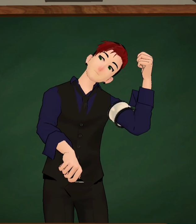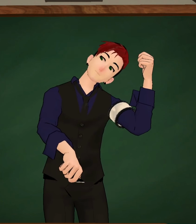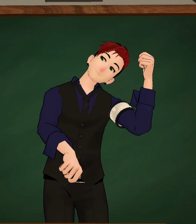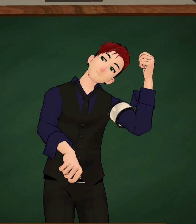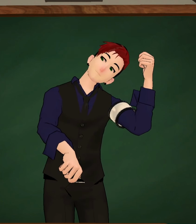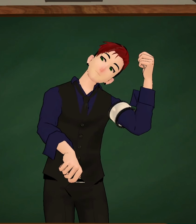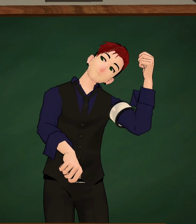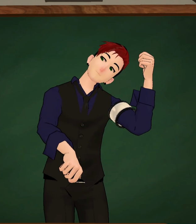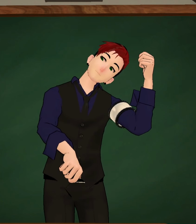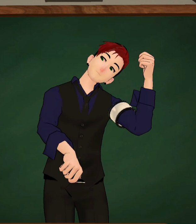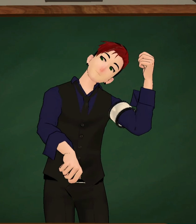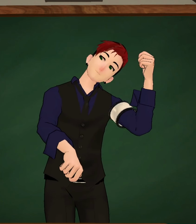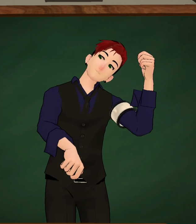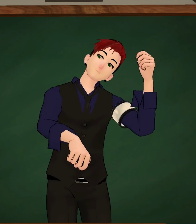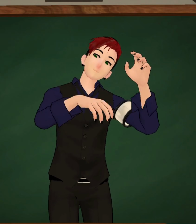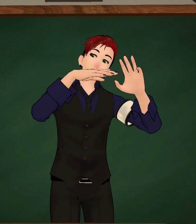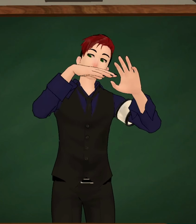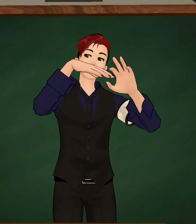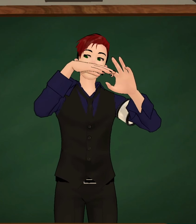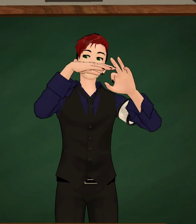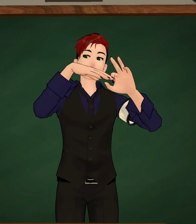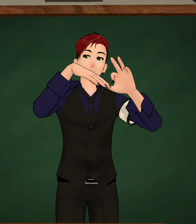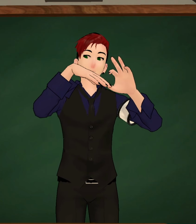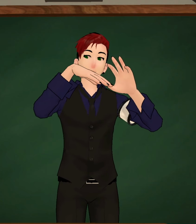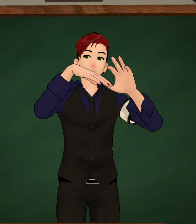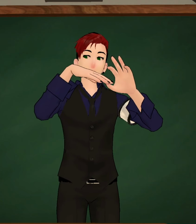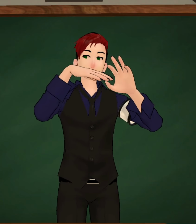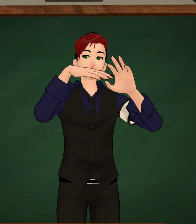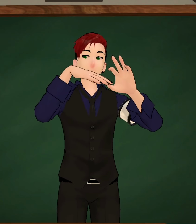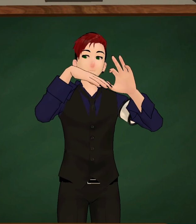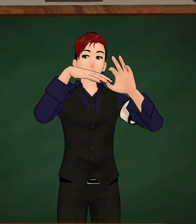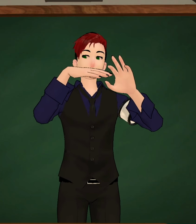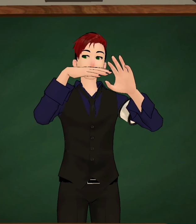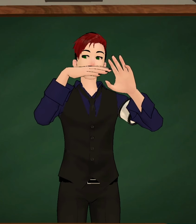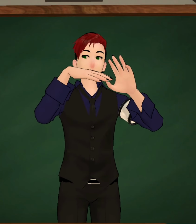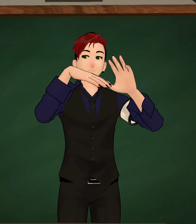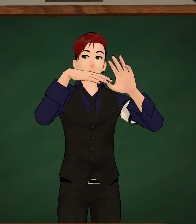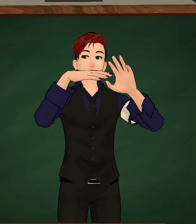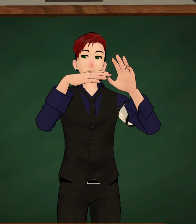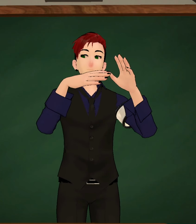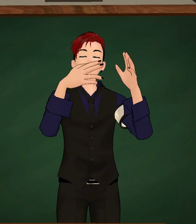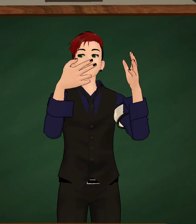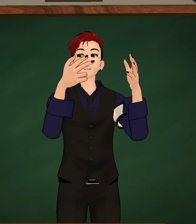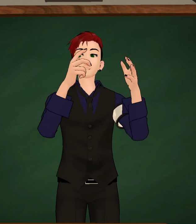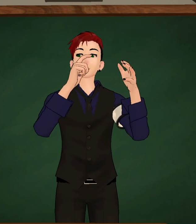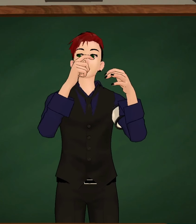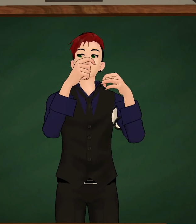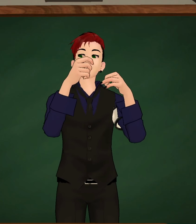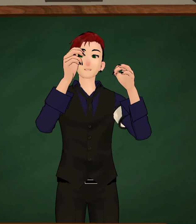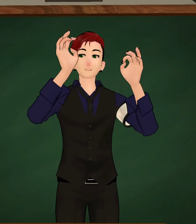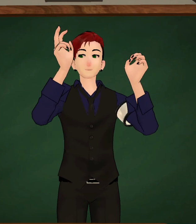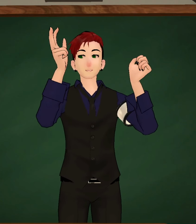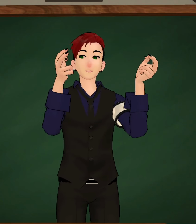Blabbermouth. Oh, blabbermouth. Taking a long time. I mean, that's not really an